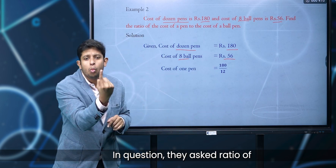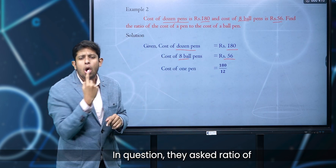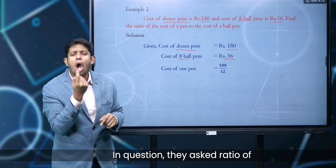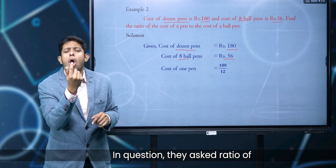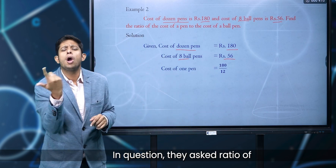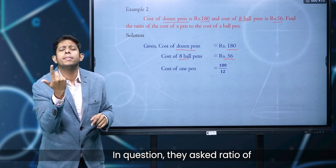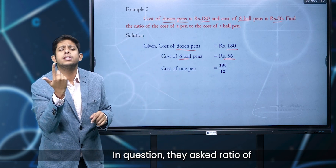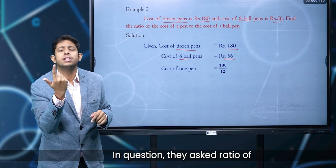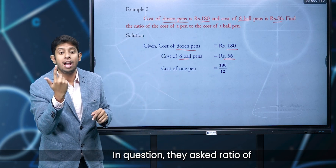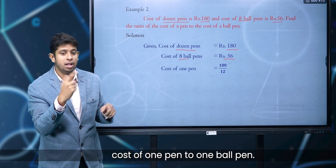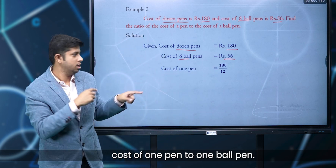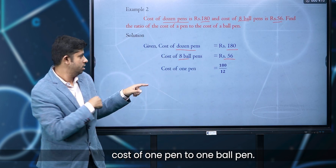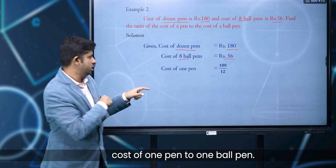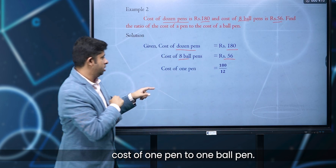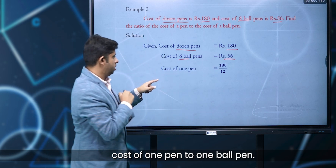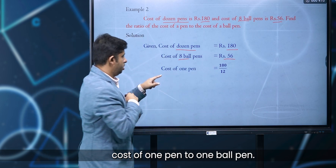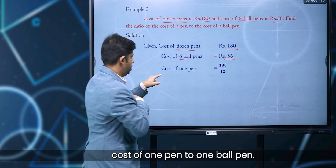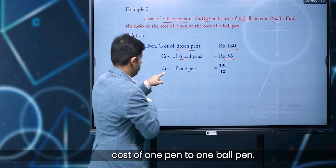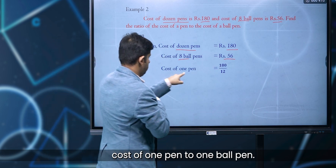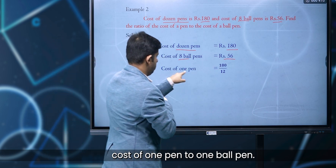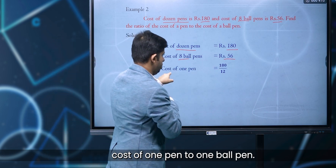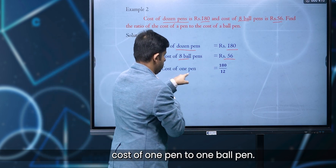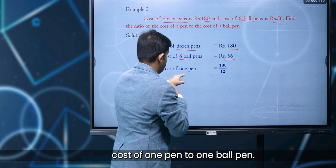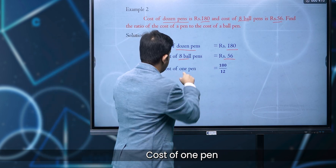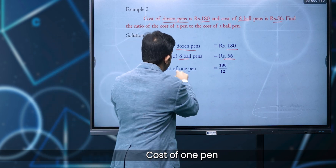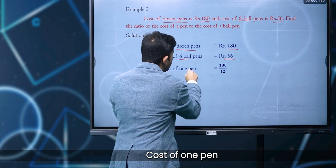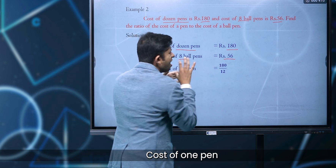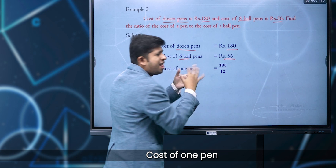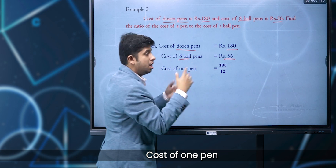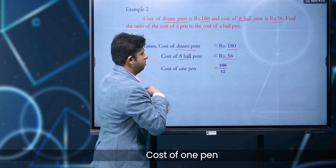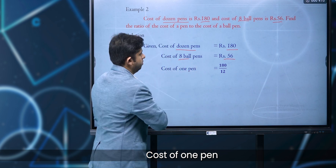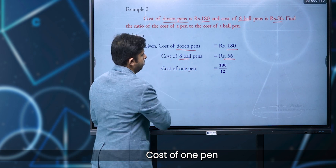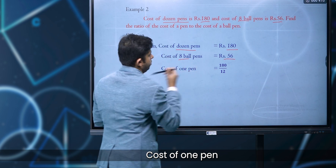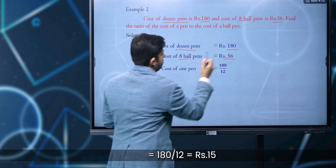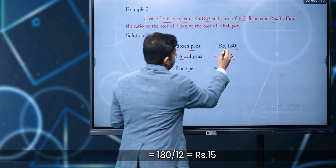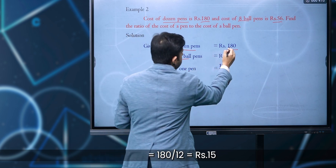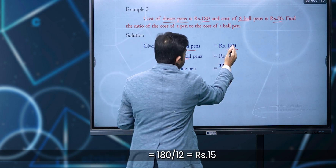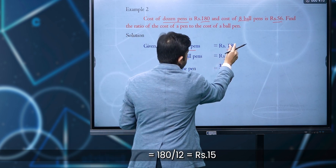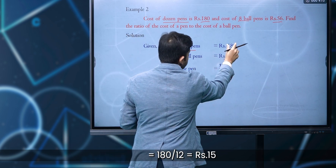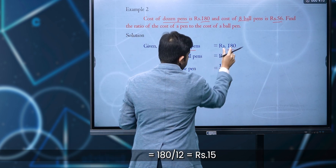In question, they ask ratio of cost of 1 pen to 1 ball pen. Cost of 1 pen is equal to